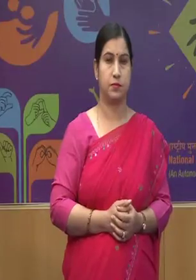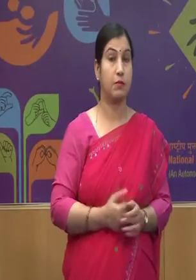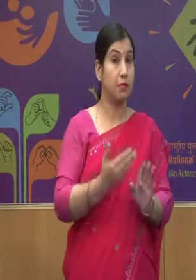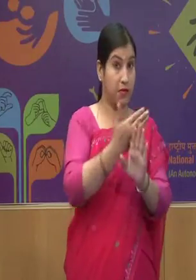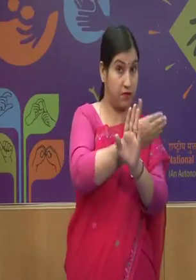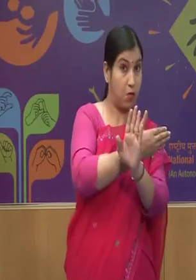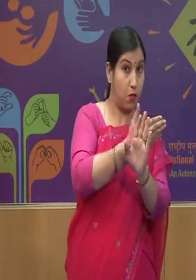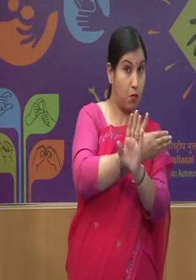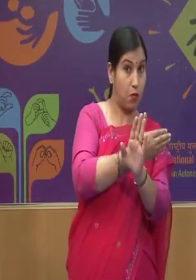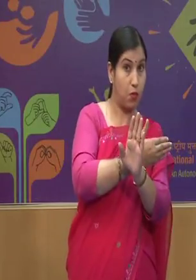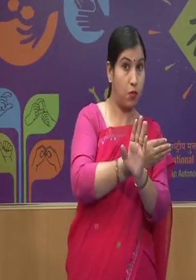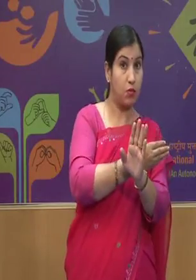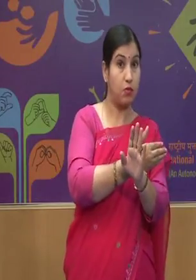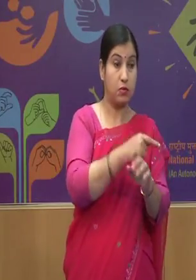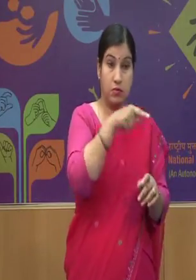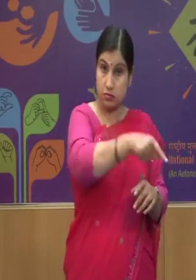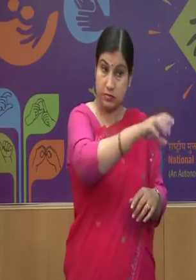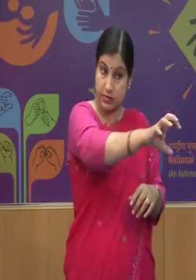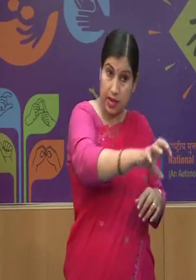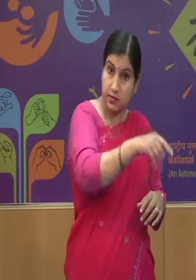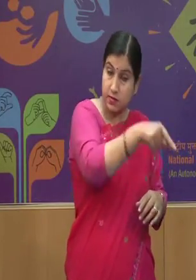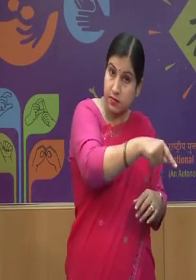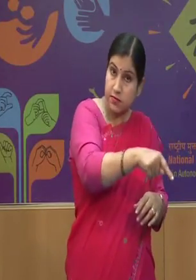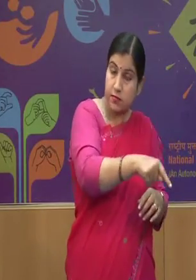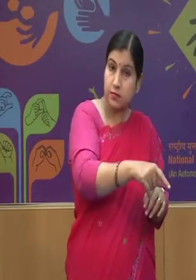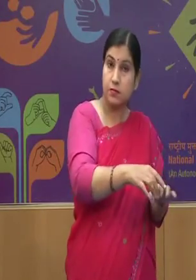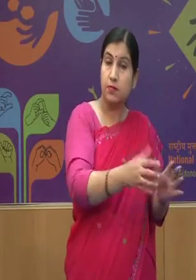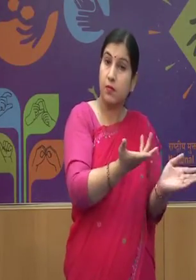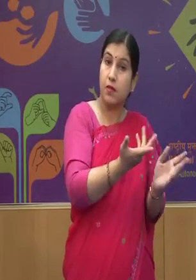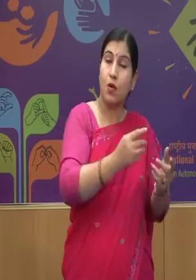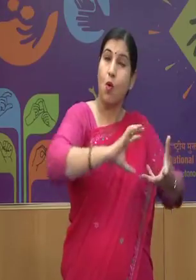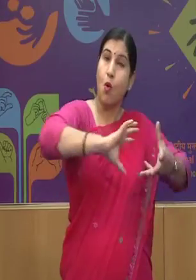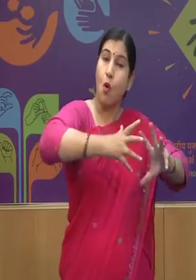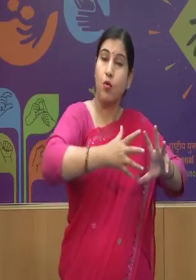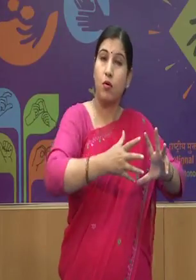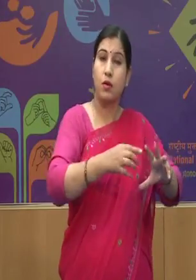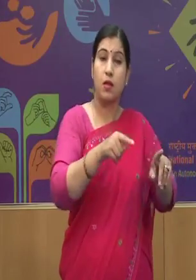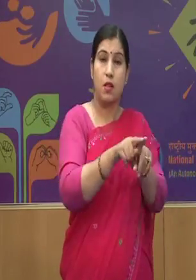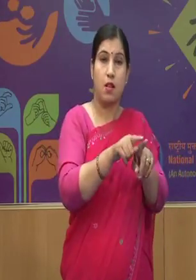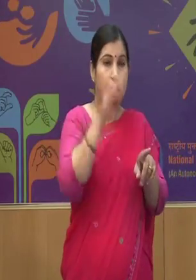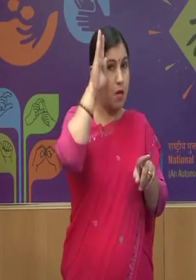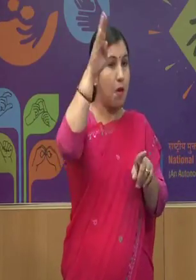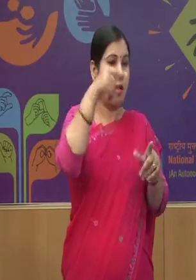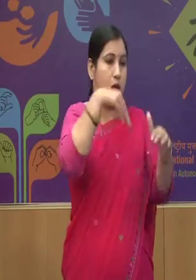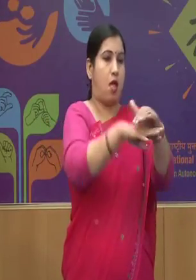Earlier, these states were a part of the Ottoman Empire.